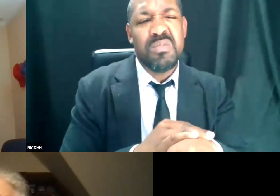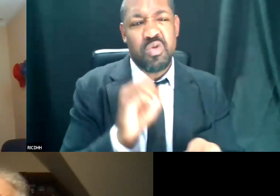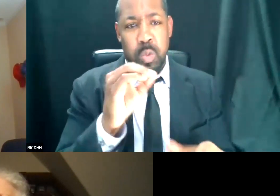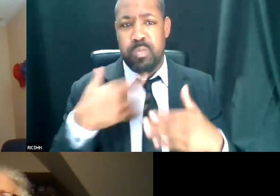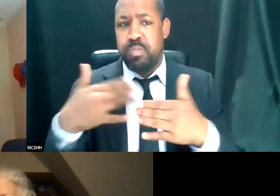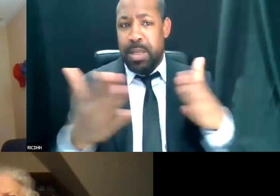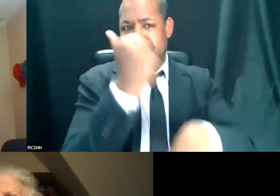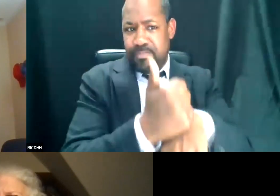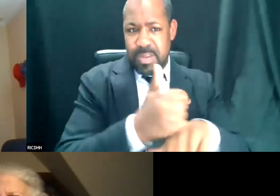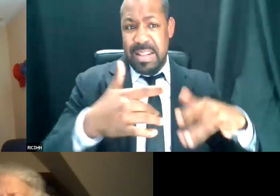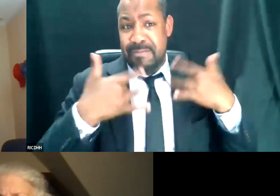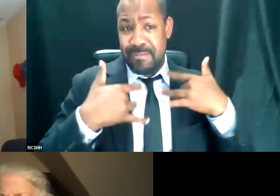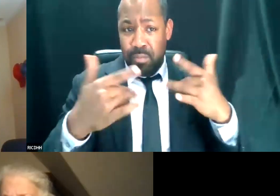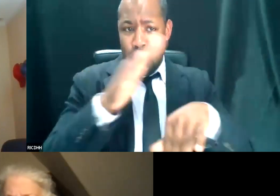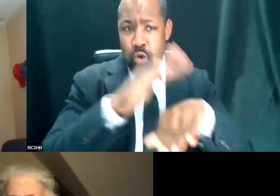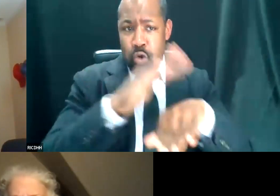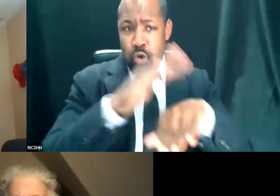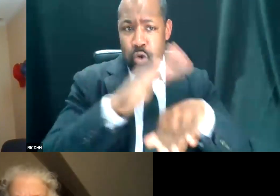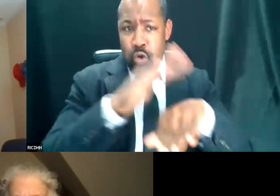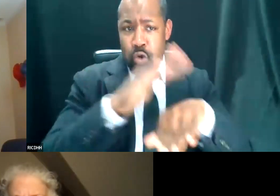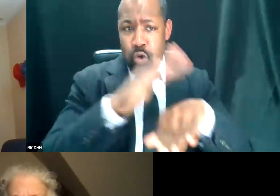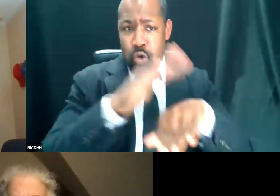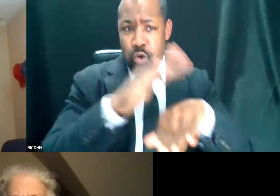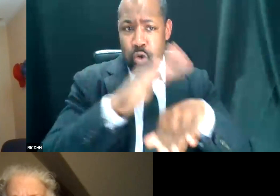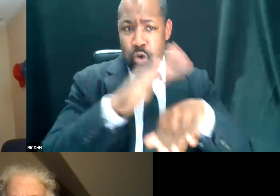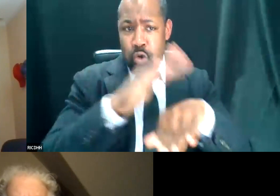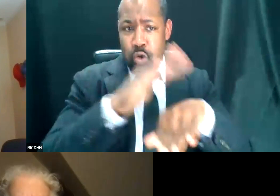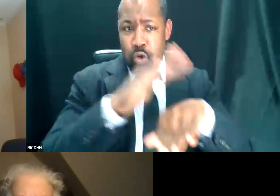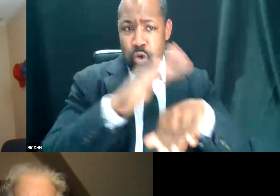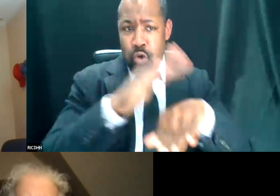so that all of them have communication access.